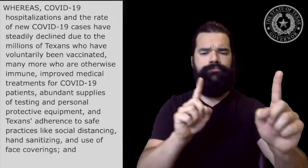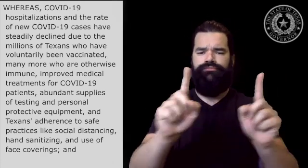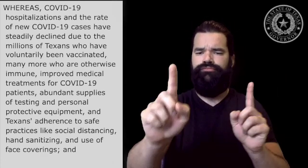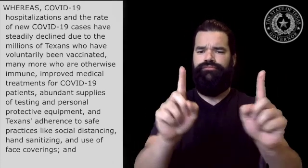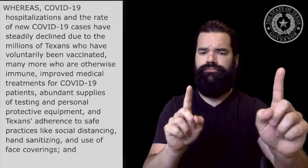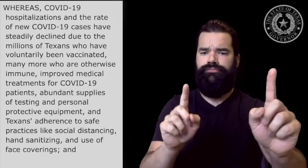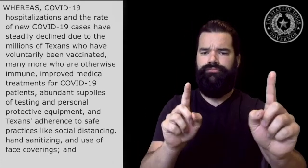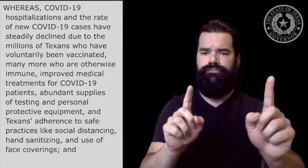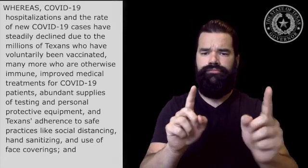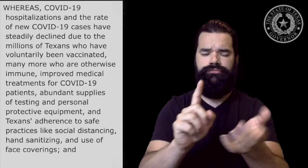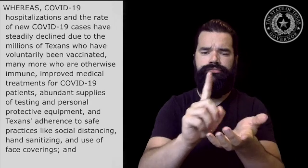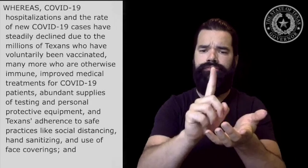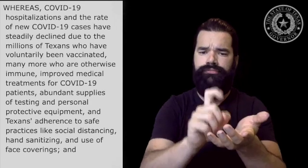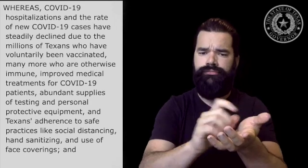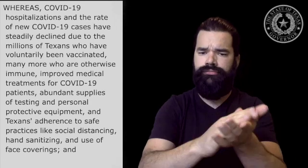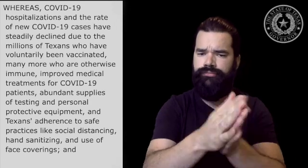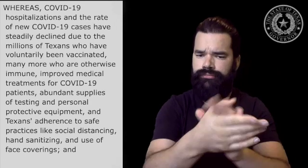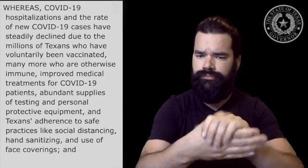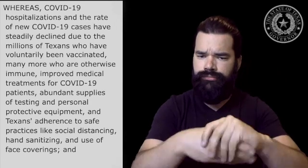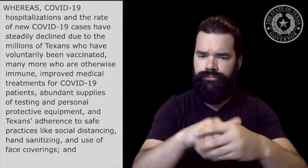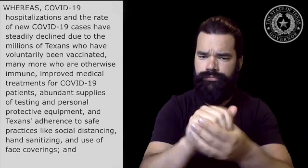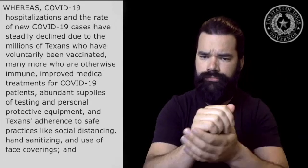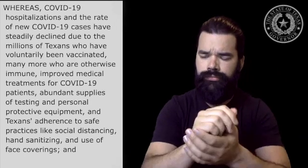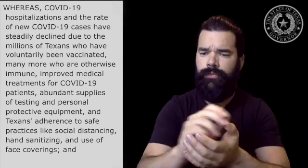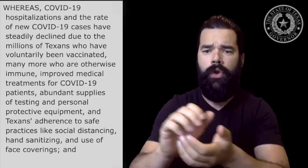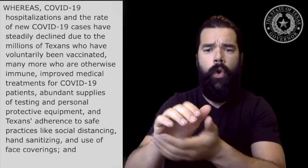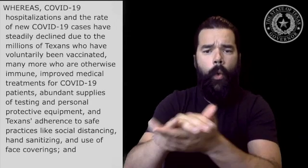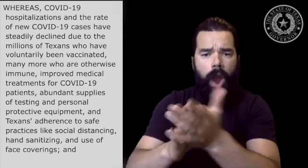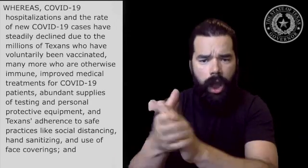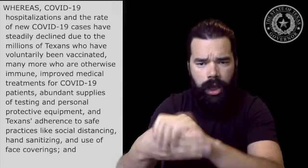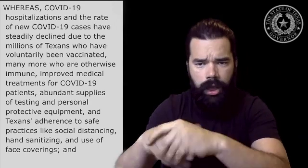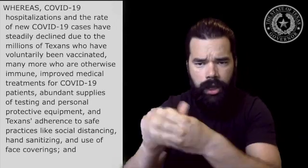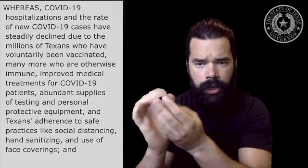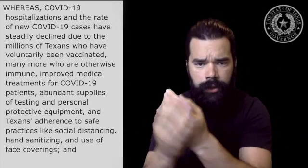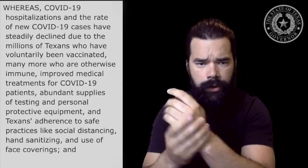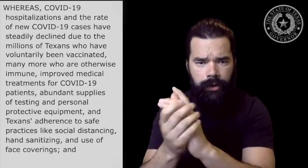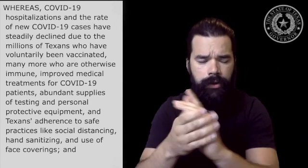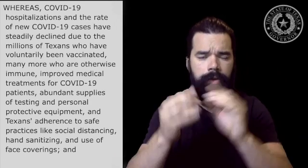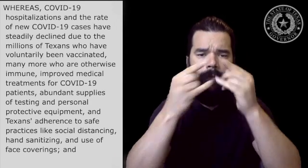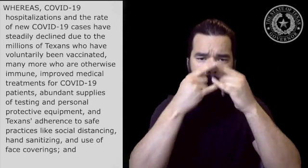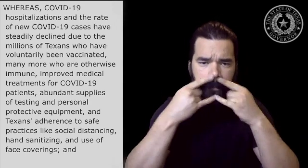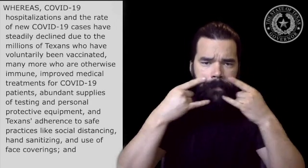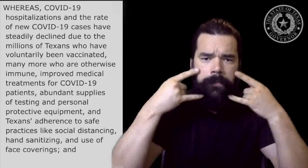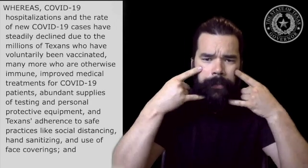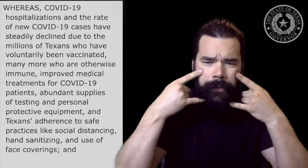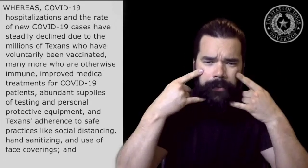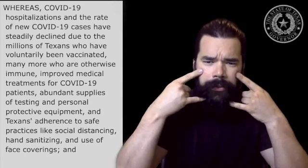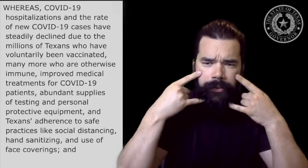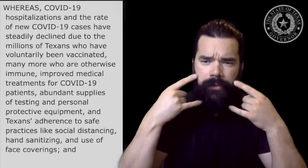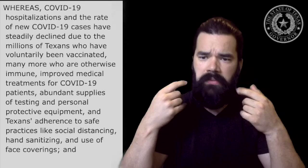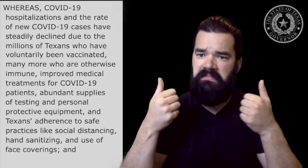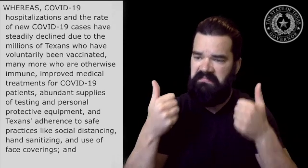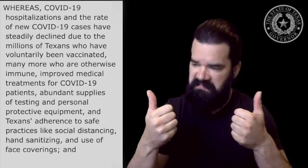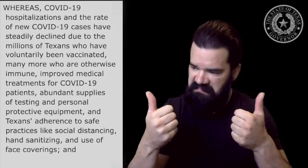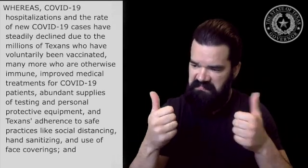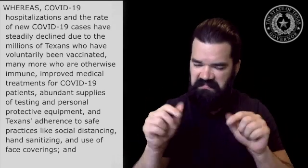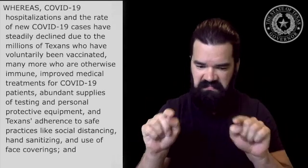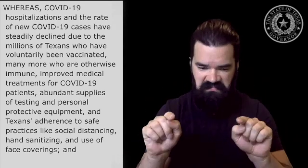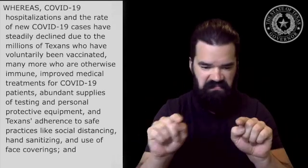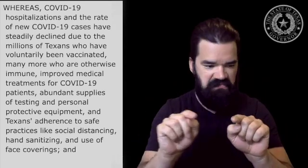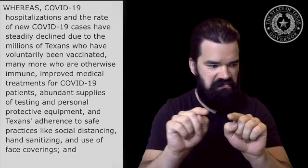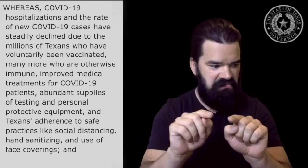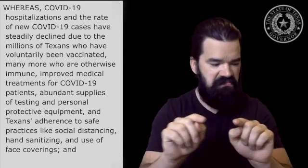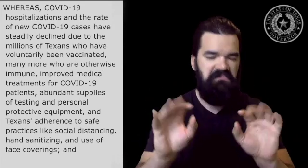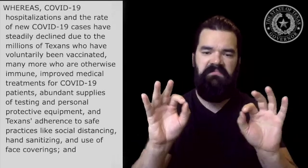adherence to safe practices like social distancing, hand sanitizing, and use of face coverings.